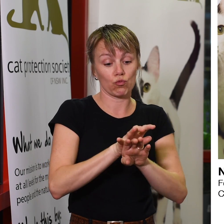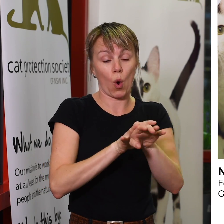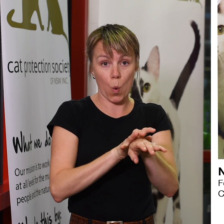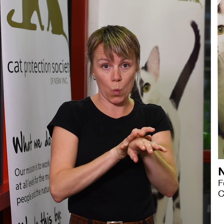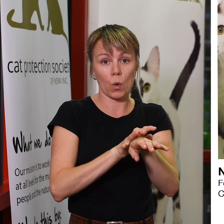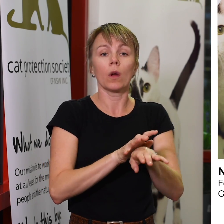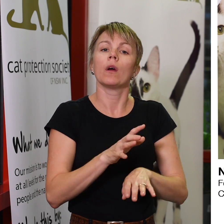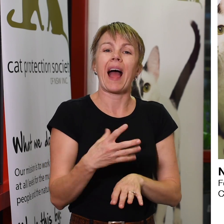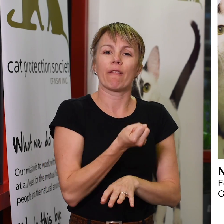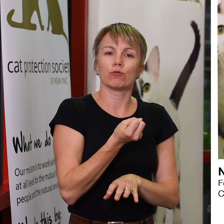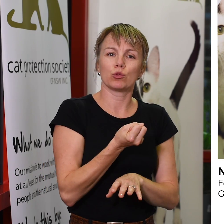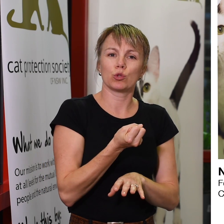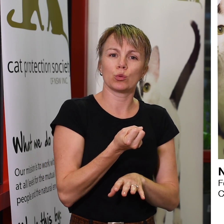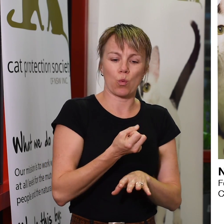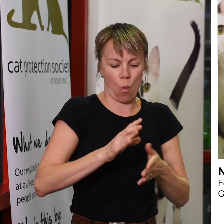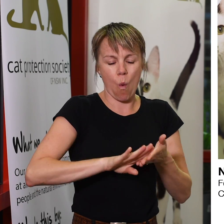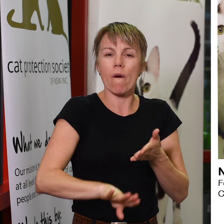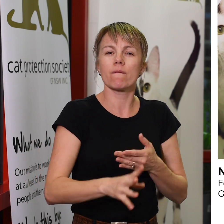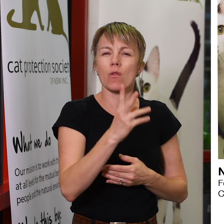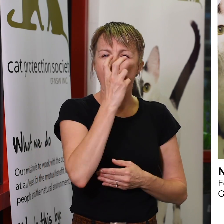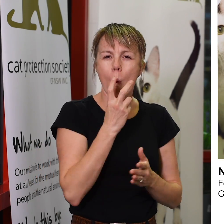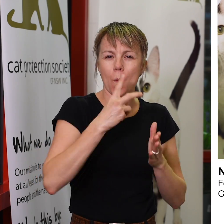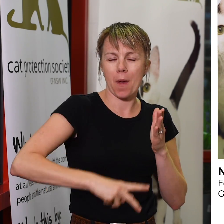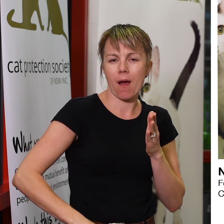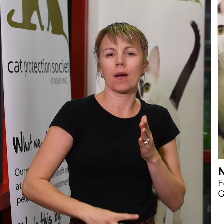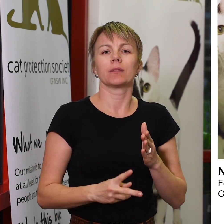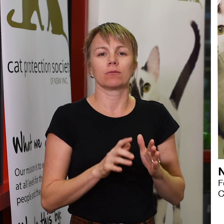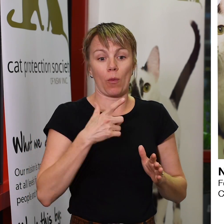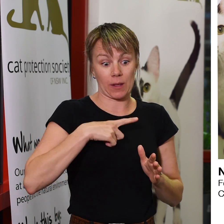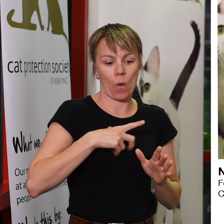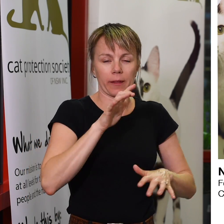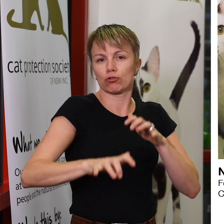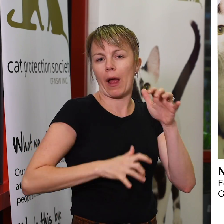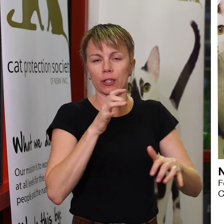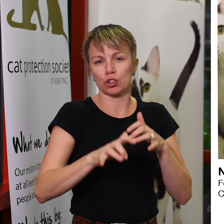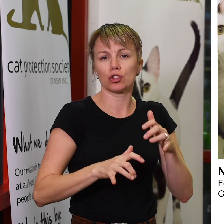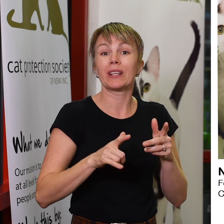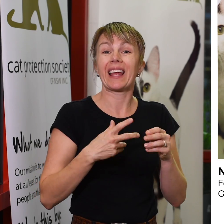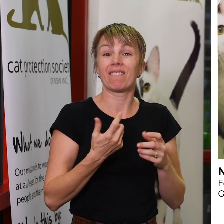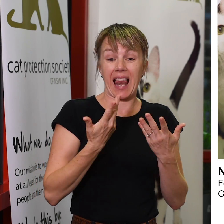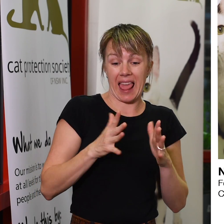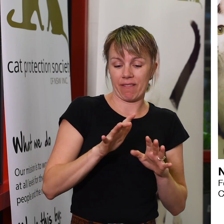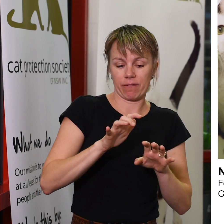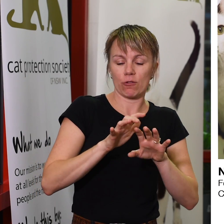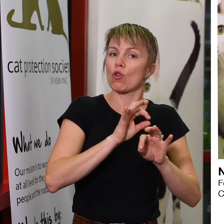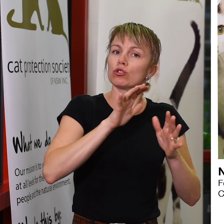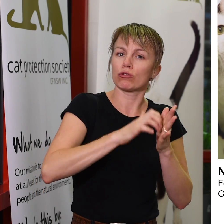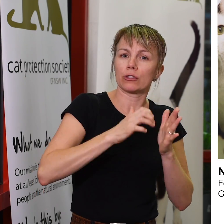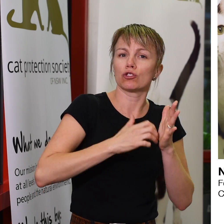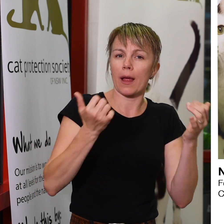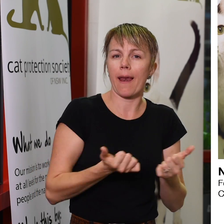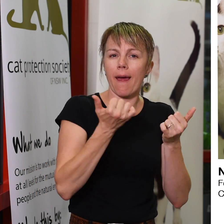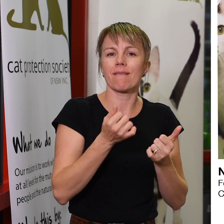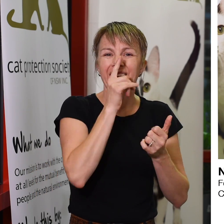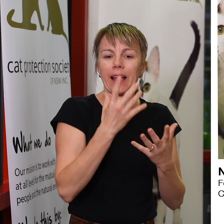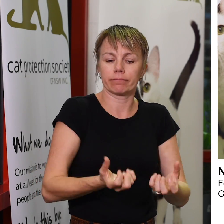that. And scratching helps get rid of that dead part of the nail, because if they don't, it can cause infection inside the nail bed because they